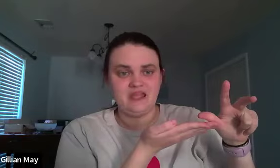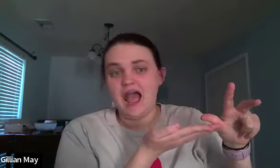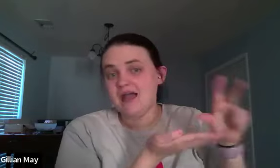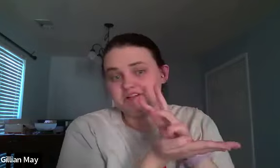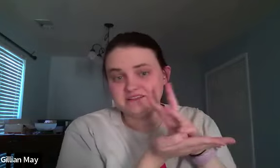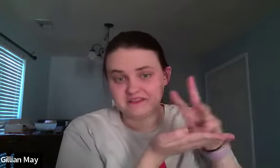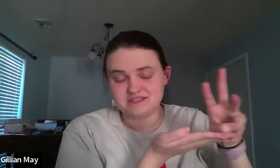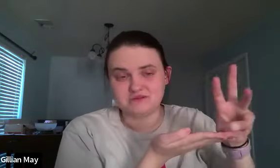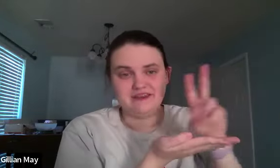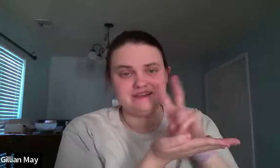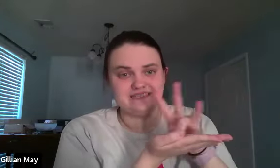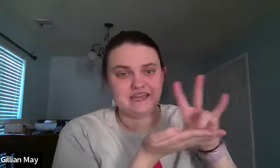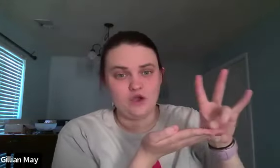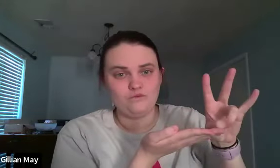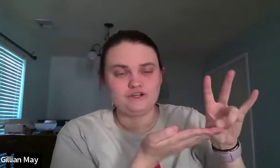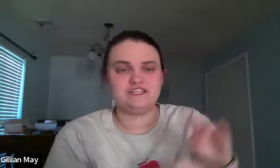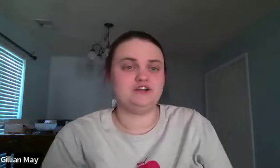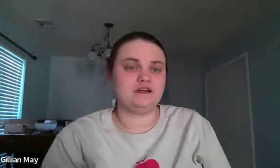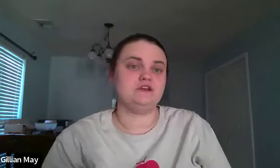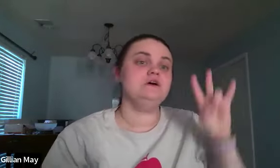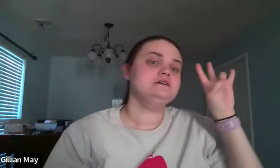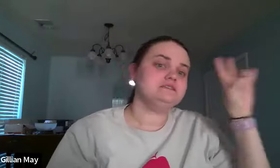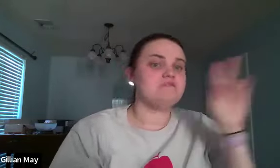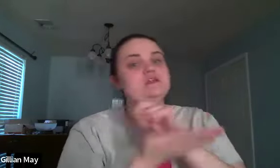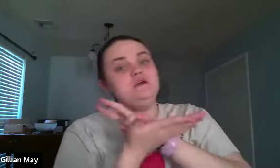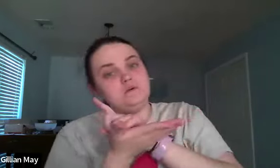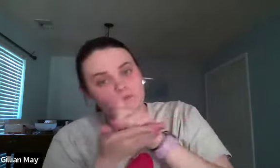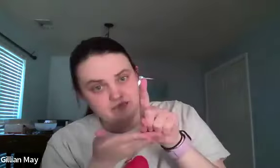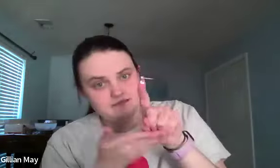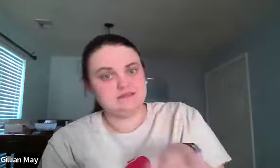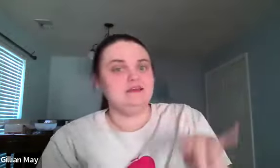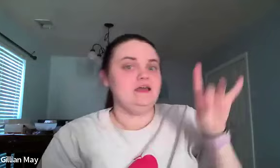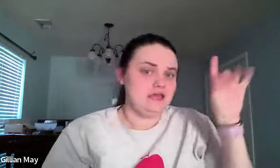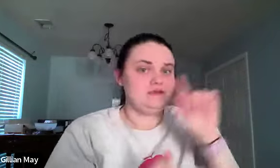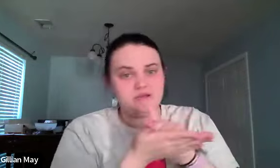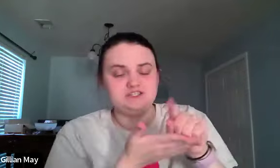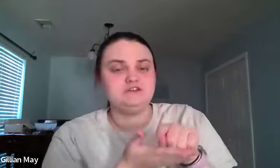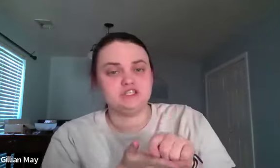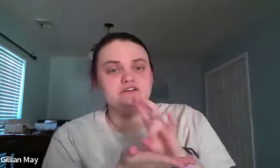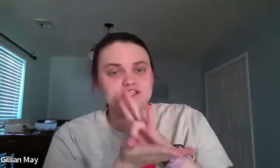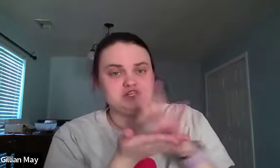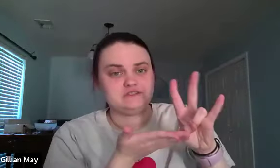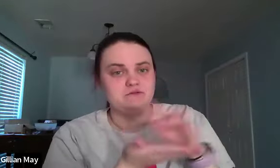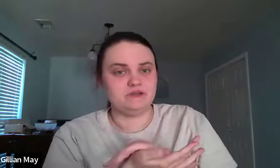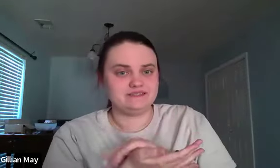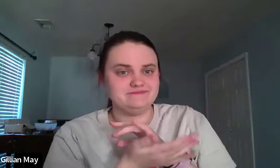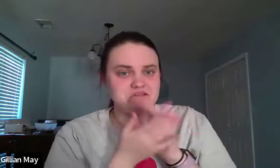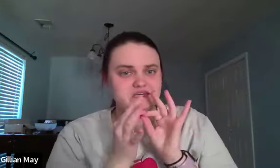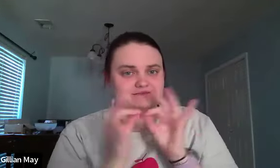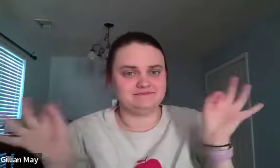I personally think that's really nice. That's kind of helpful because then you don't have to go 7 weeks, 8 weeks. You can literally just go 7 weeks. It's like